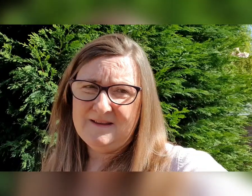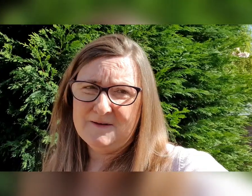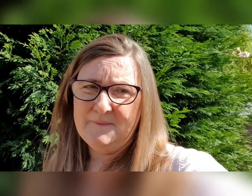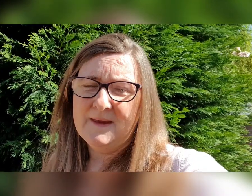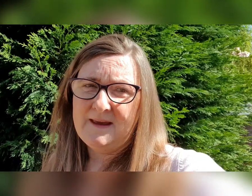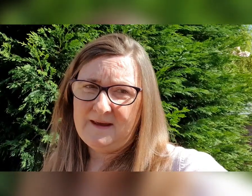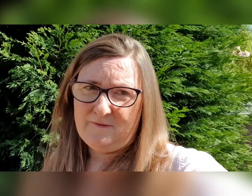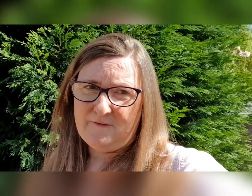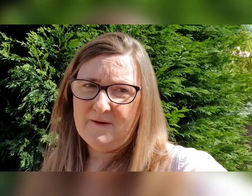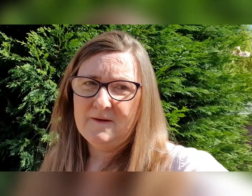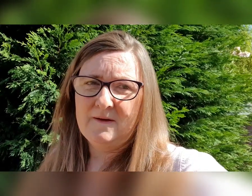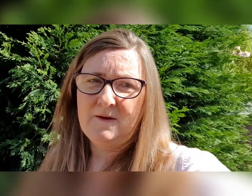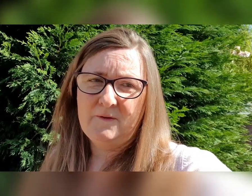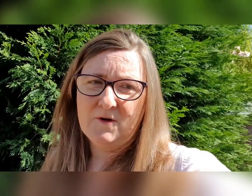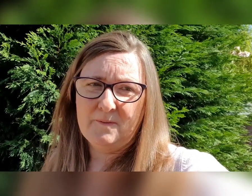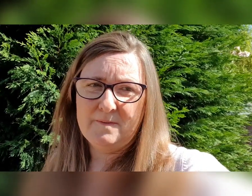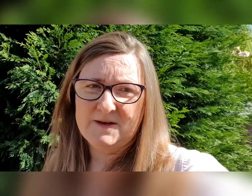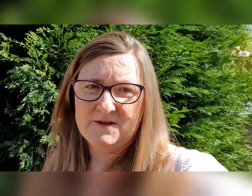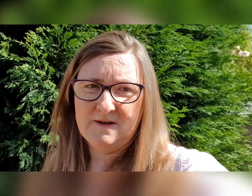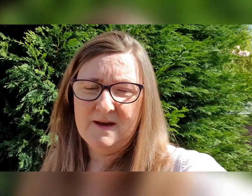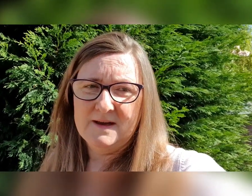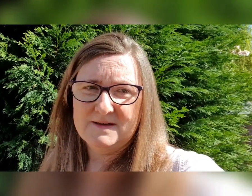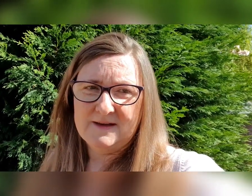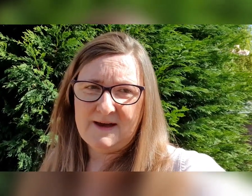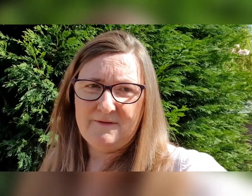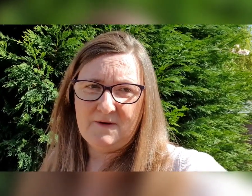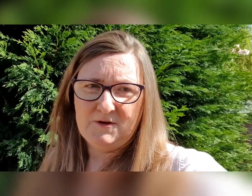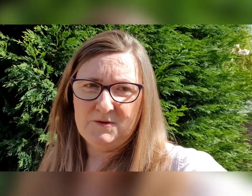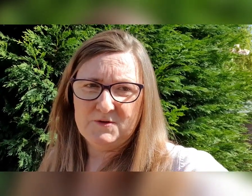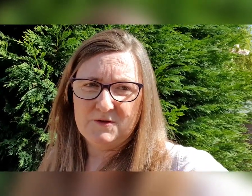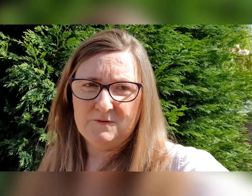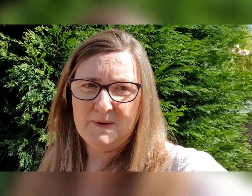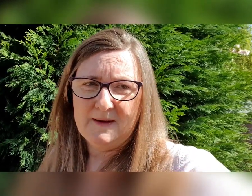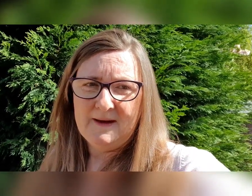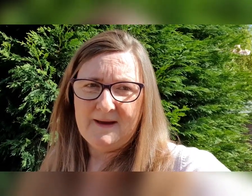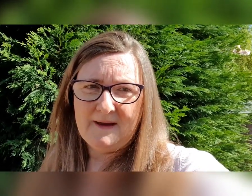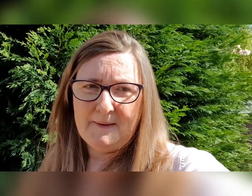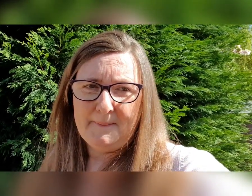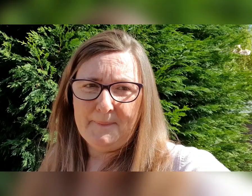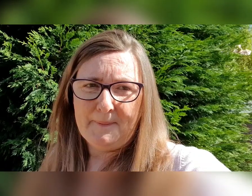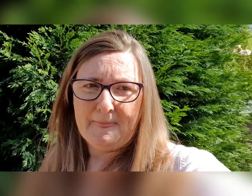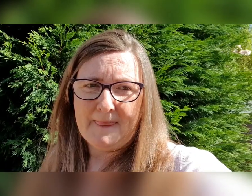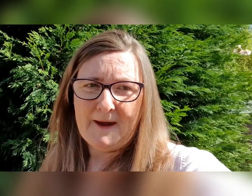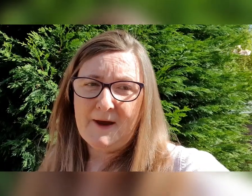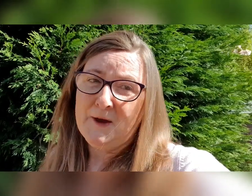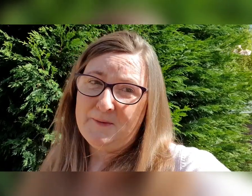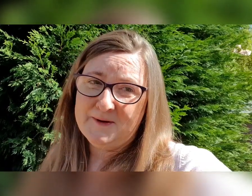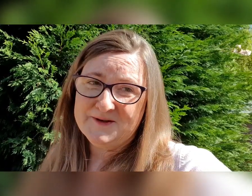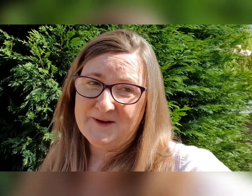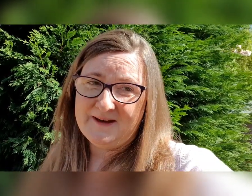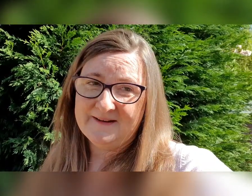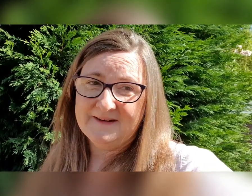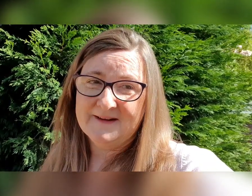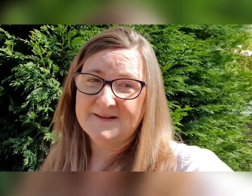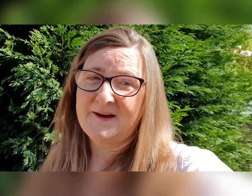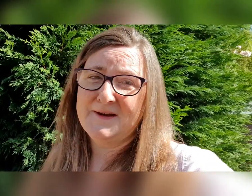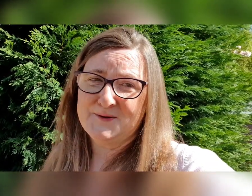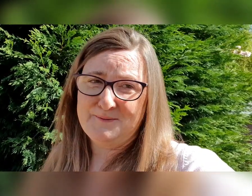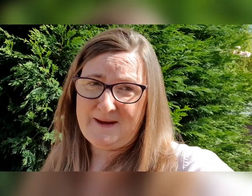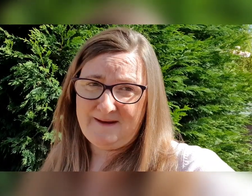them if you've got permission to have it on YouTube. I hope you enjoy it because I enjoyed making